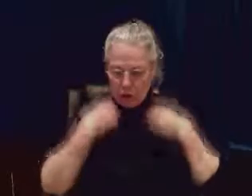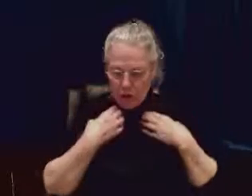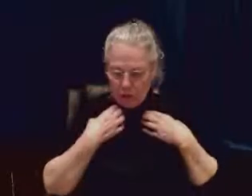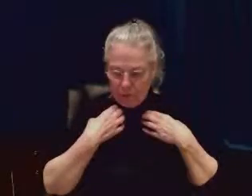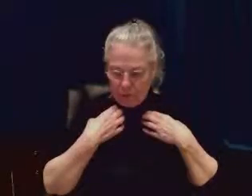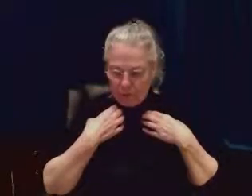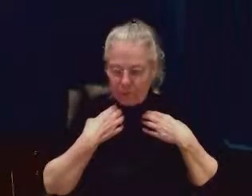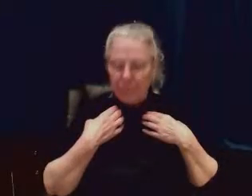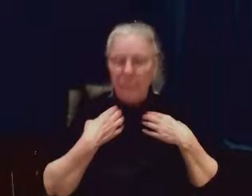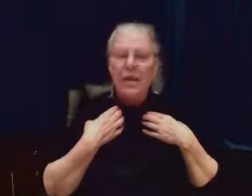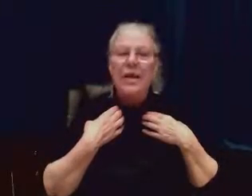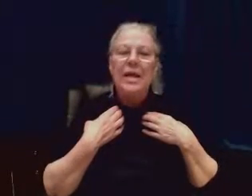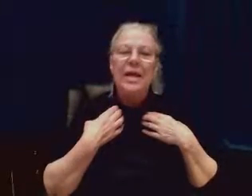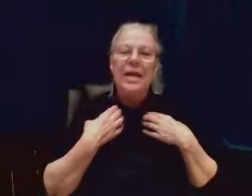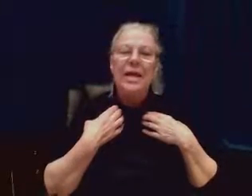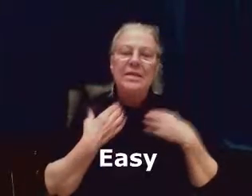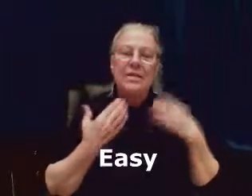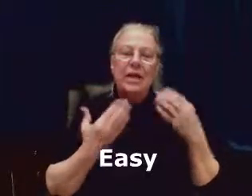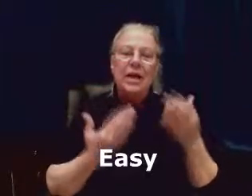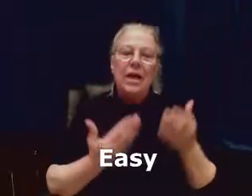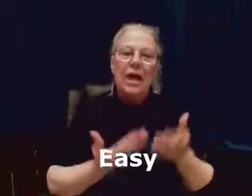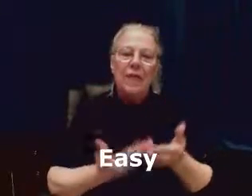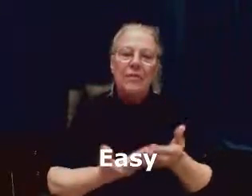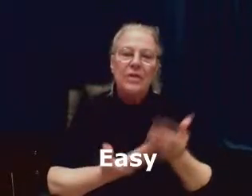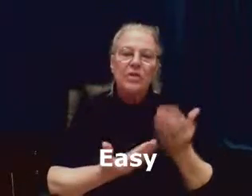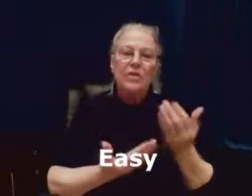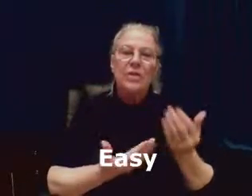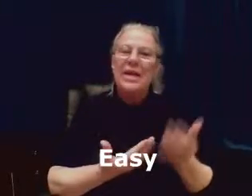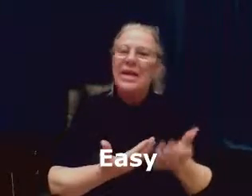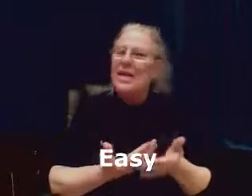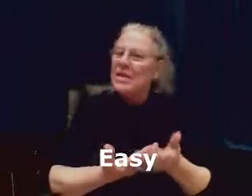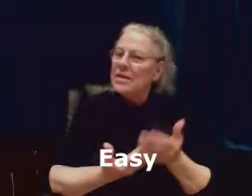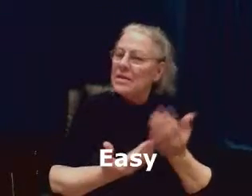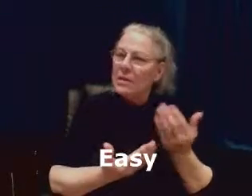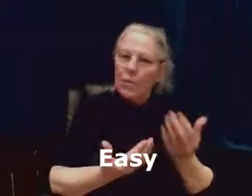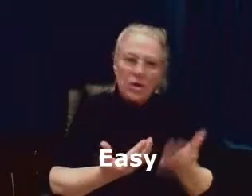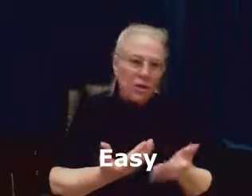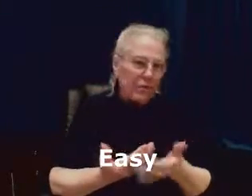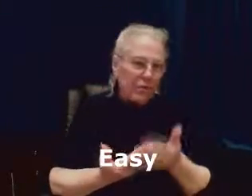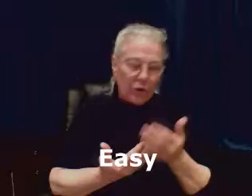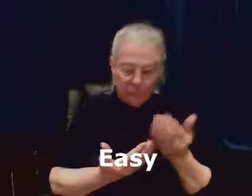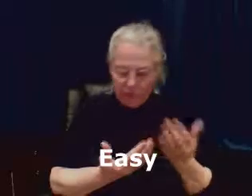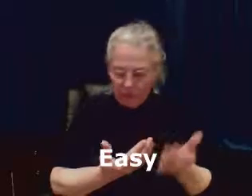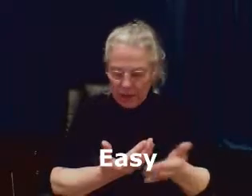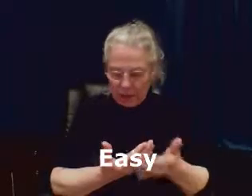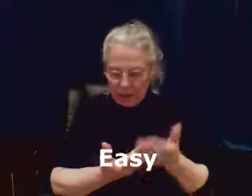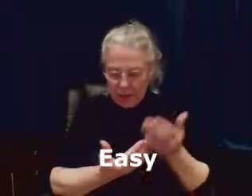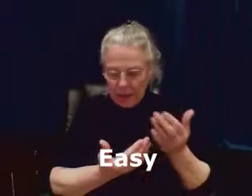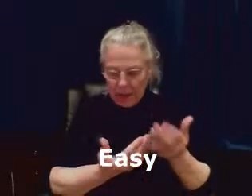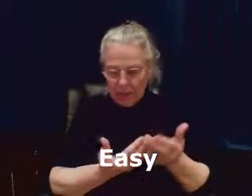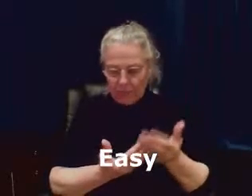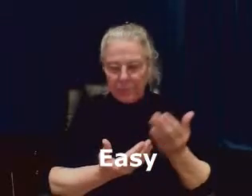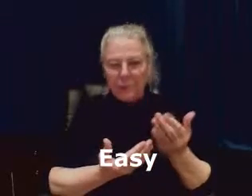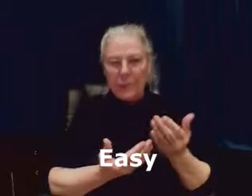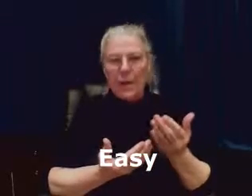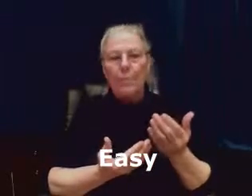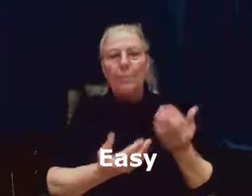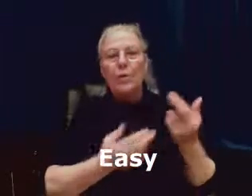Yoke. Easy. And that's just an easy brush off of your fingertips.